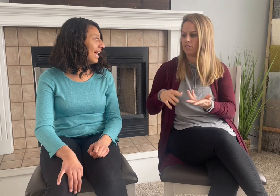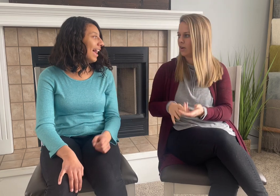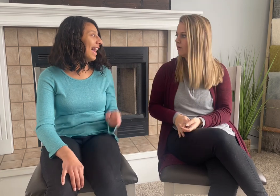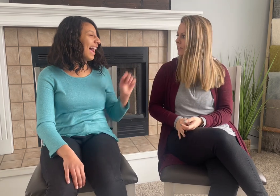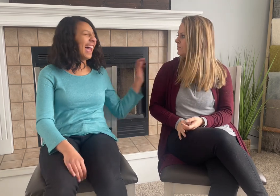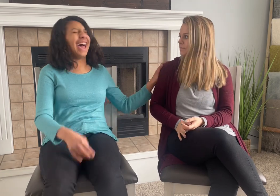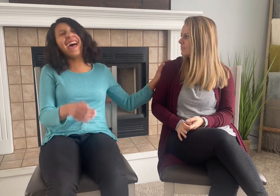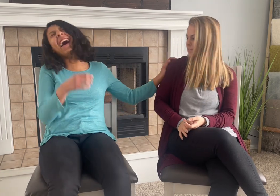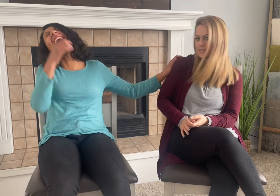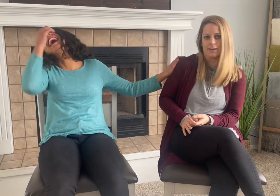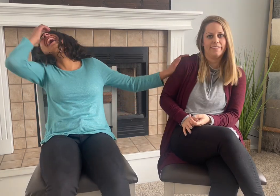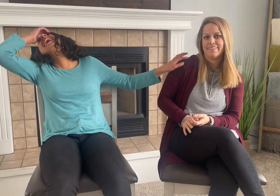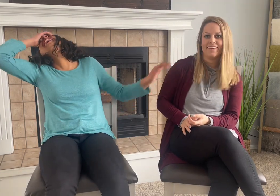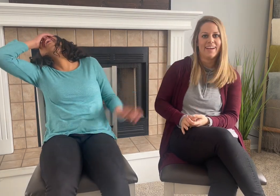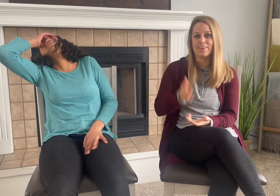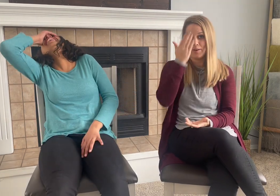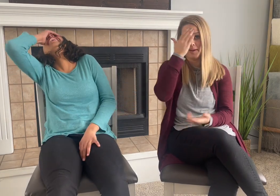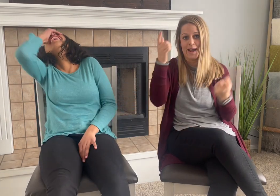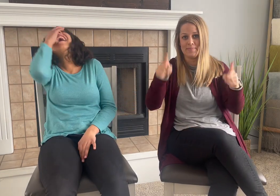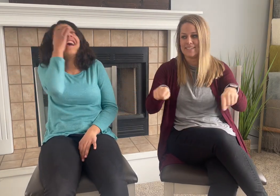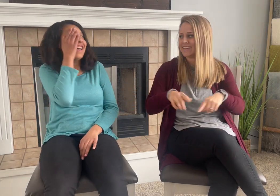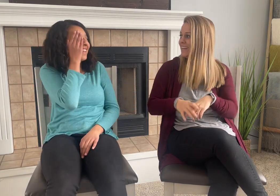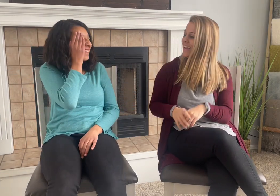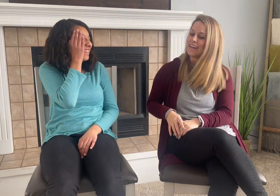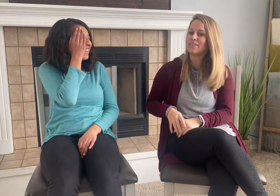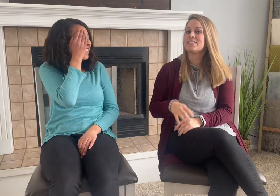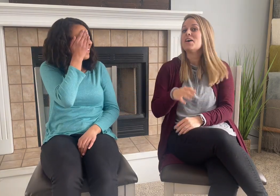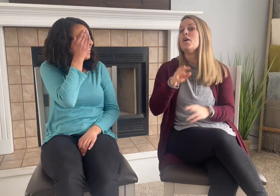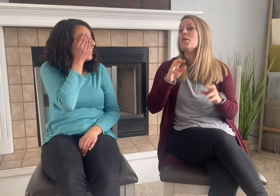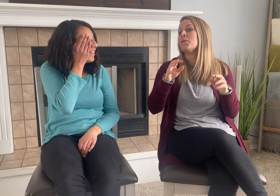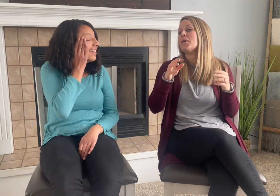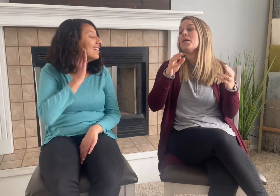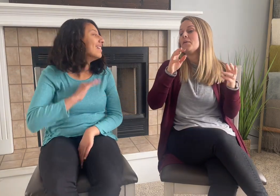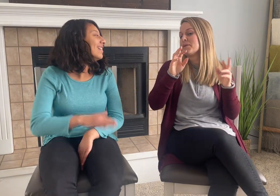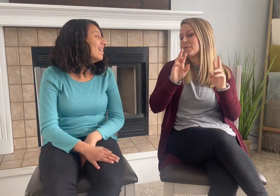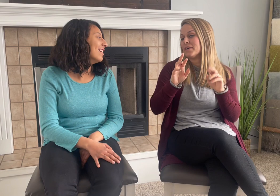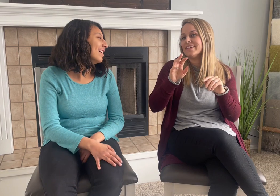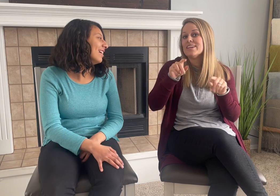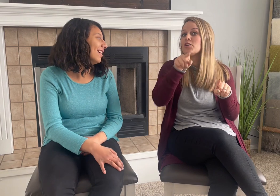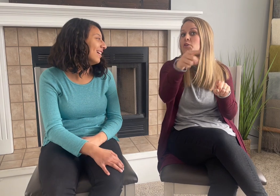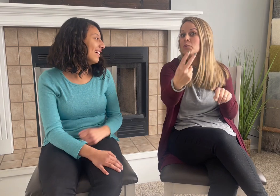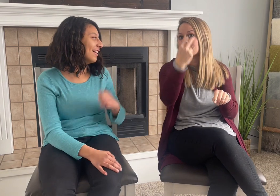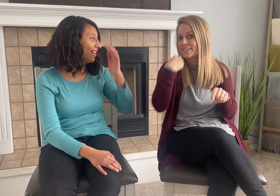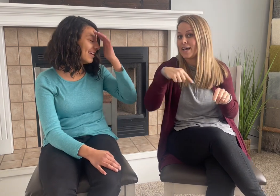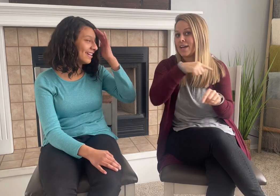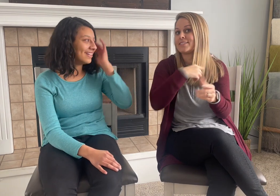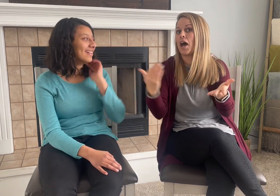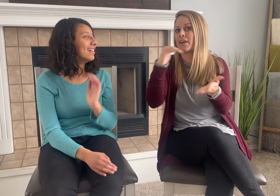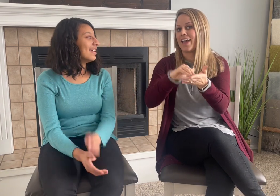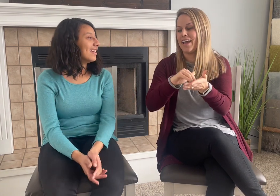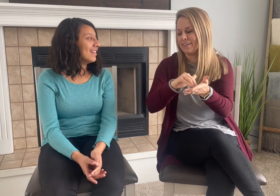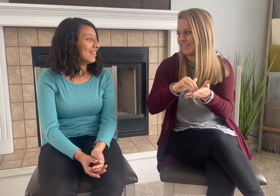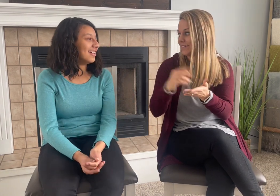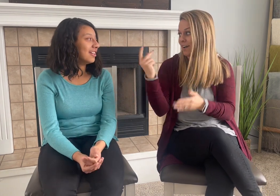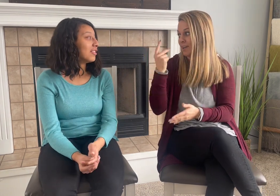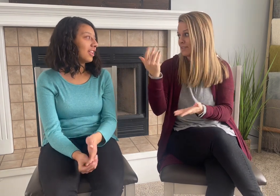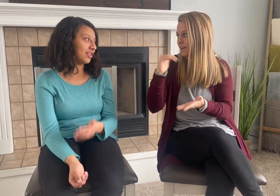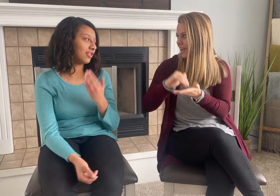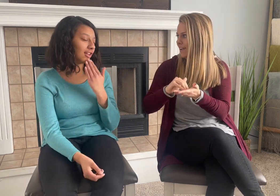um, I don't know what happened. Anyways, we will, you will see us again, us again